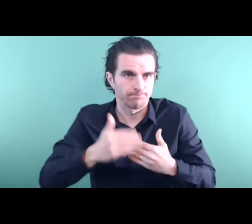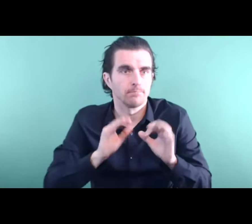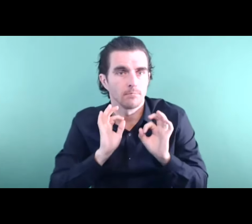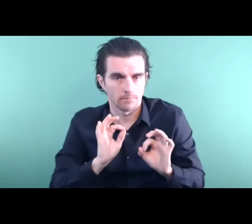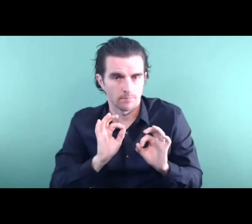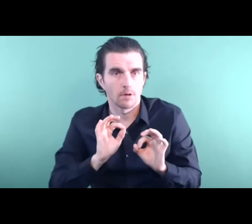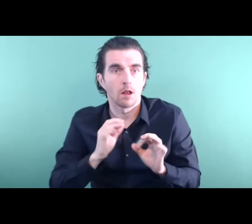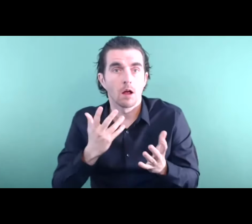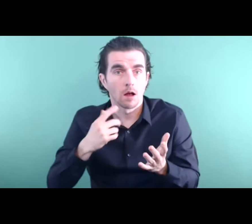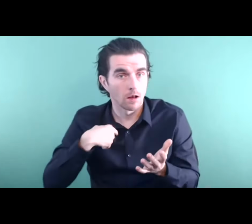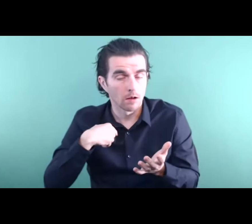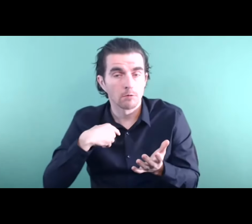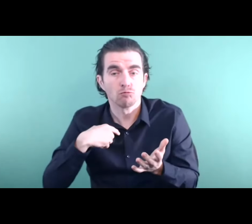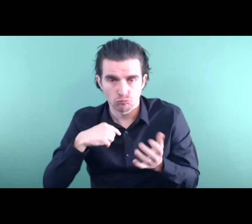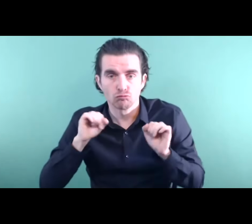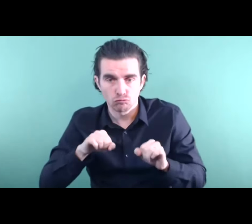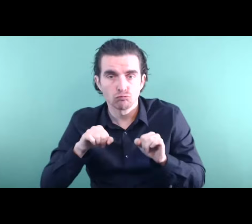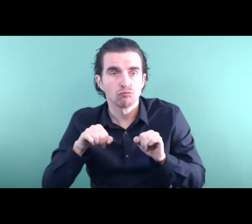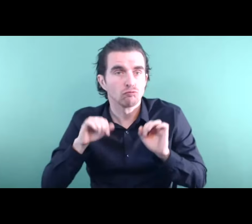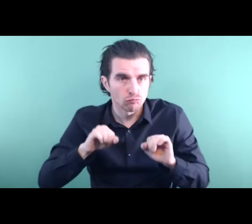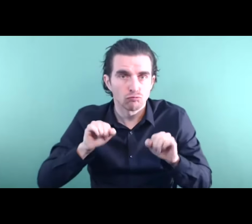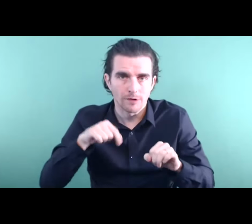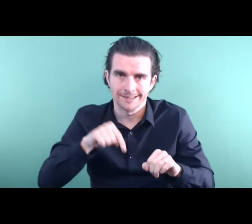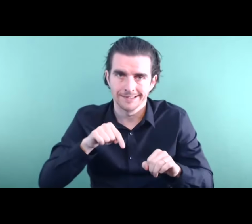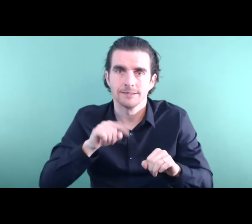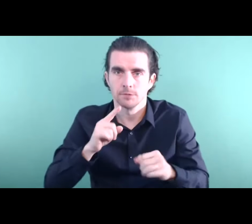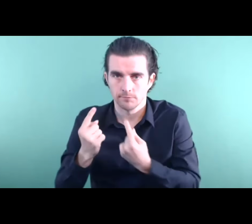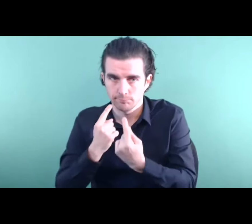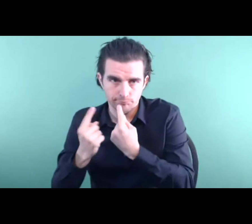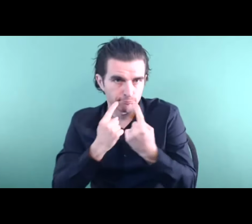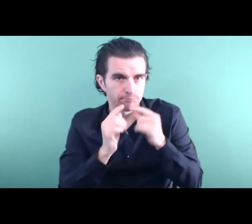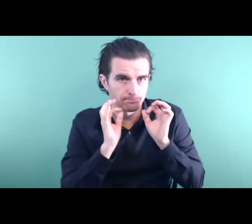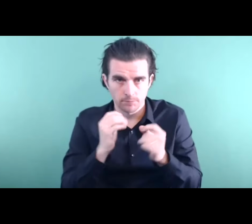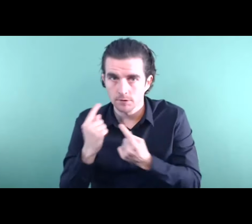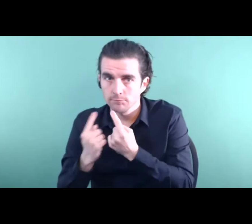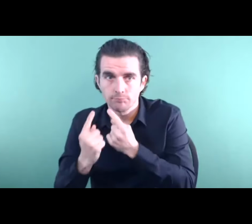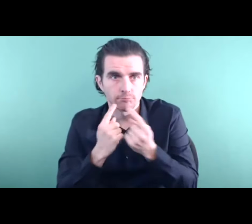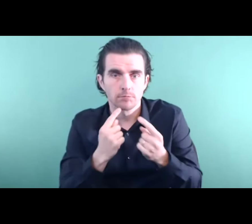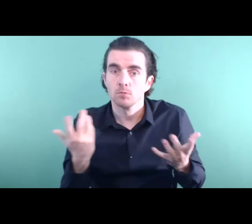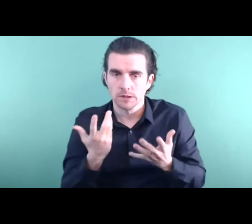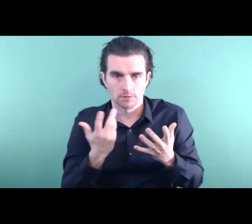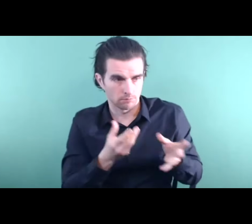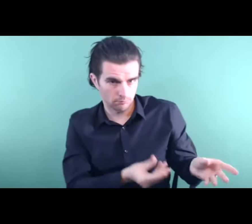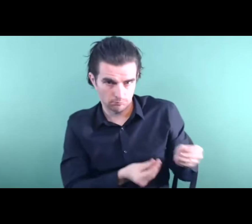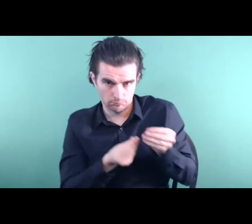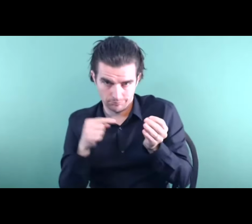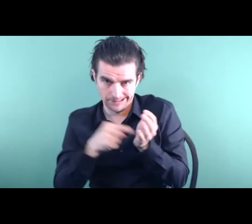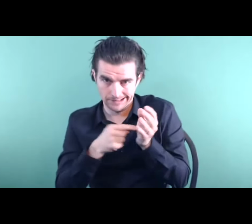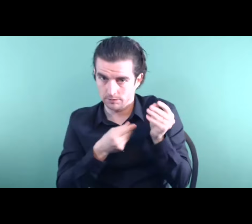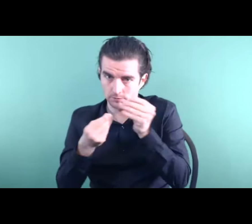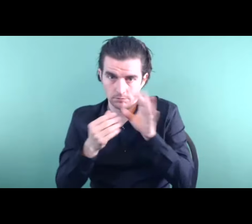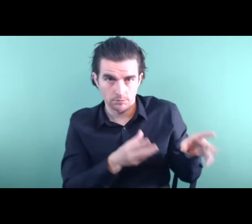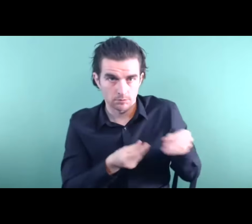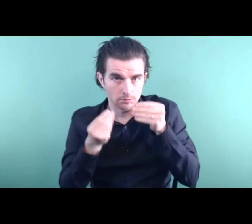put forward impact assessments. We have to introduce roadmaps on all coming initiatives. At the